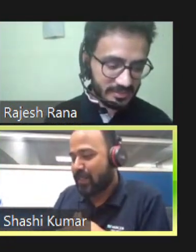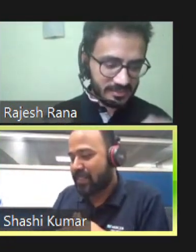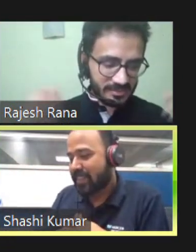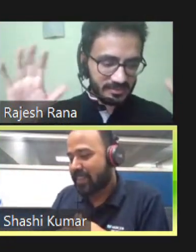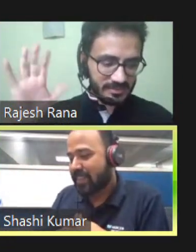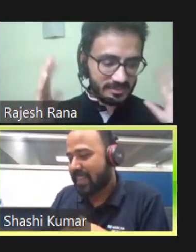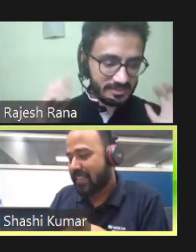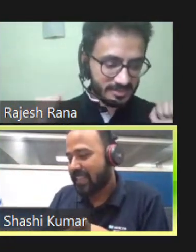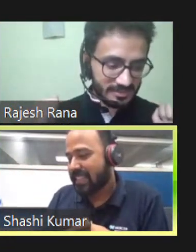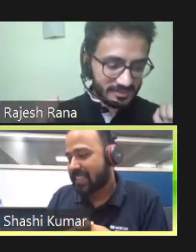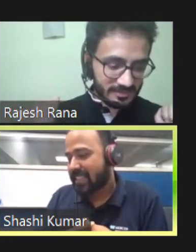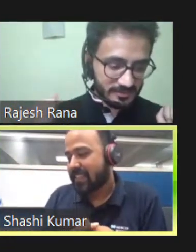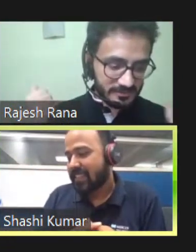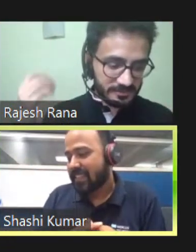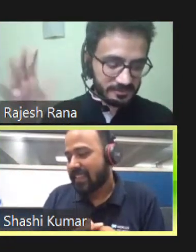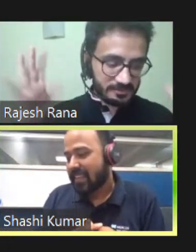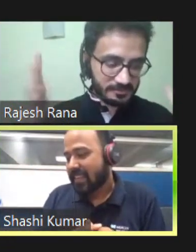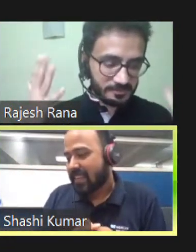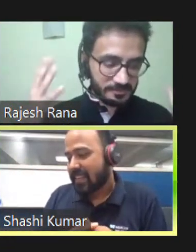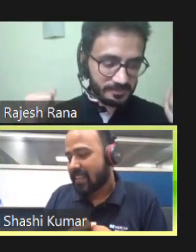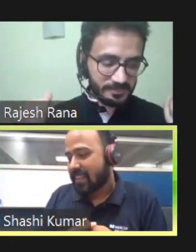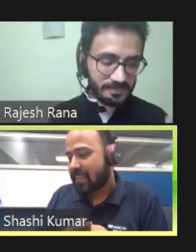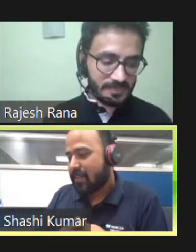Rudransh. Good try. It's